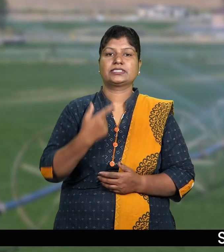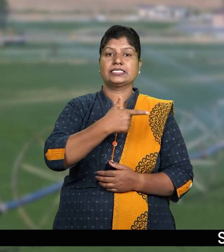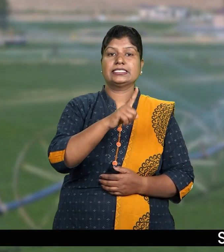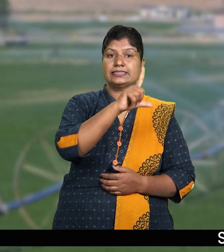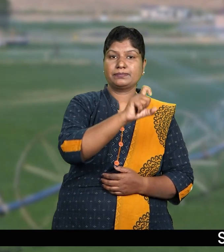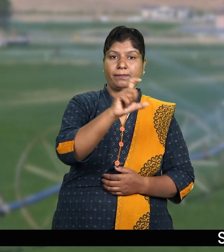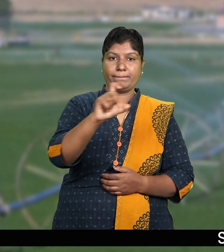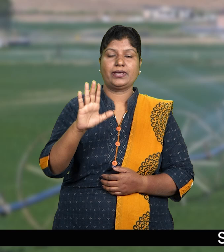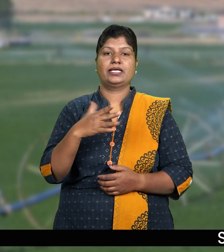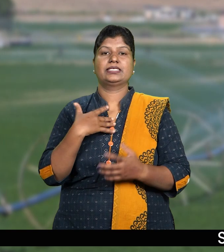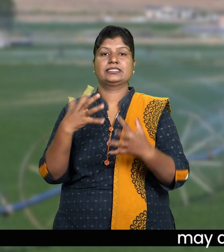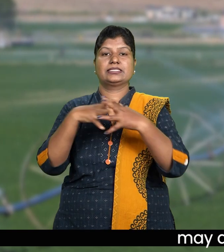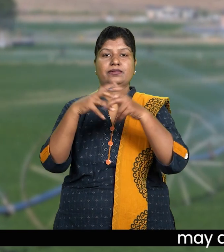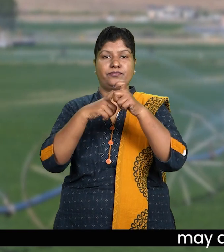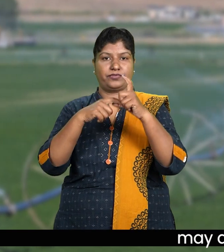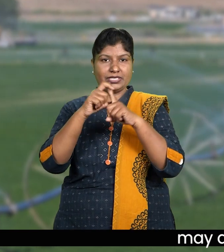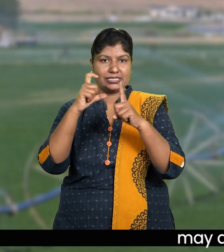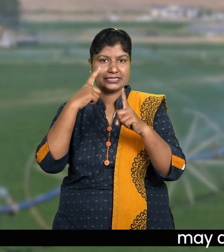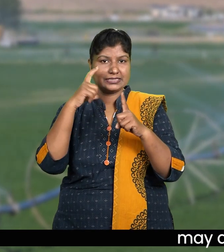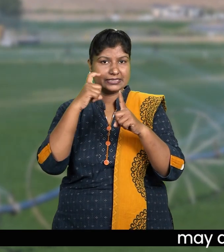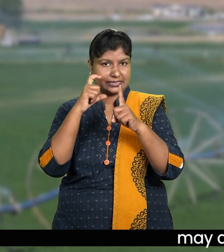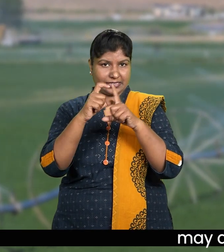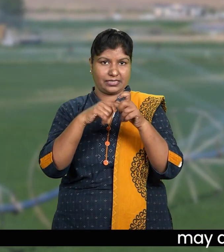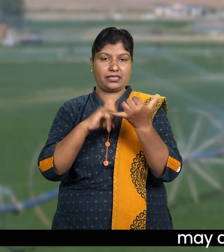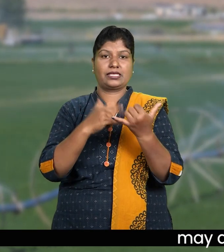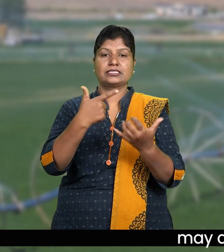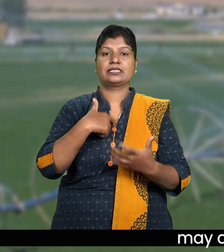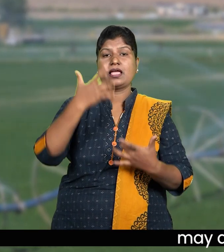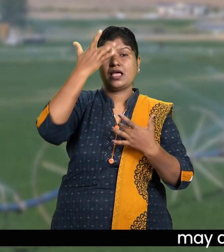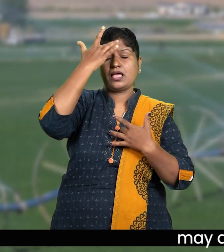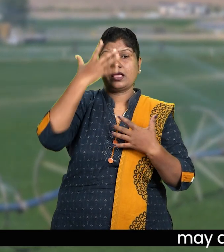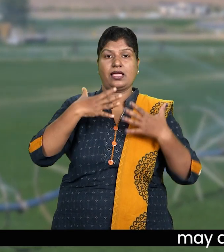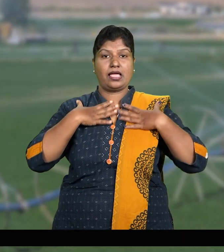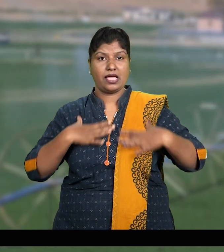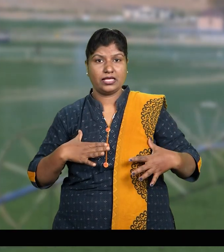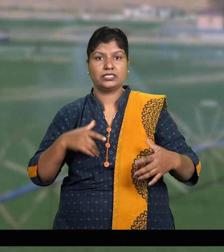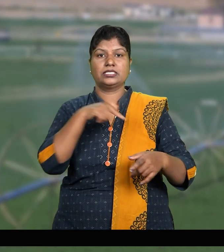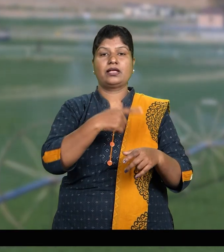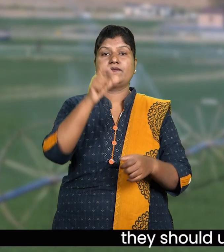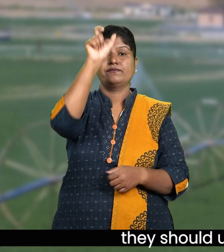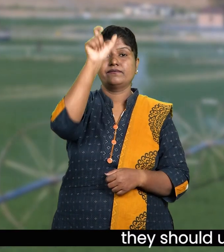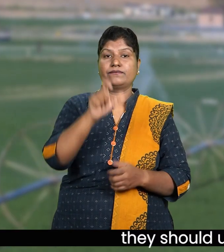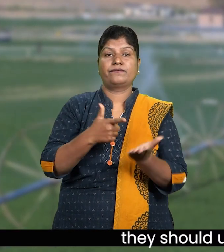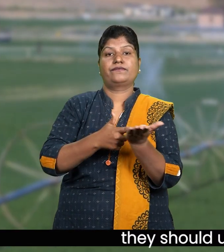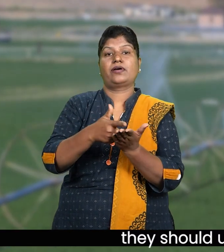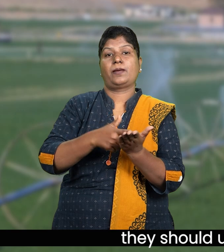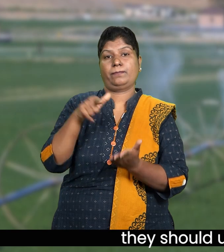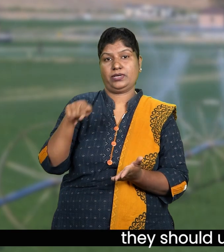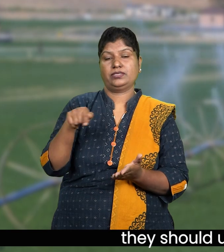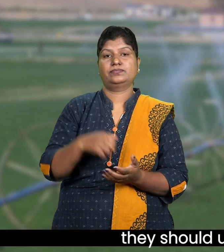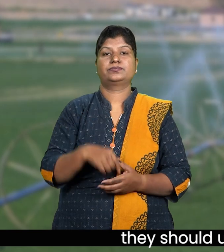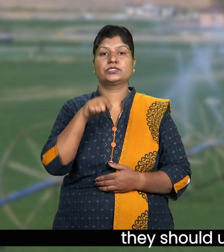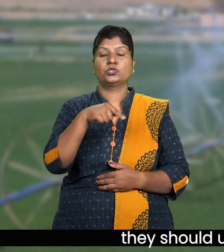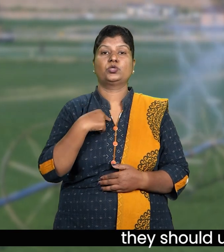Spraying of weedicides may affect the health of farmers. So, they should use